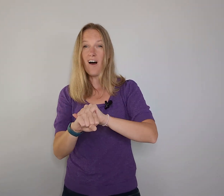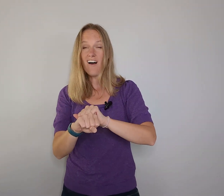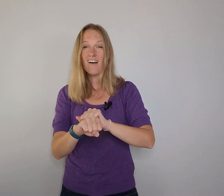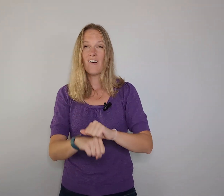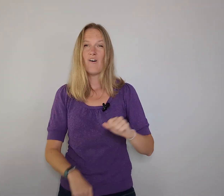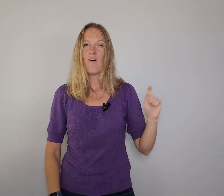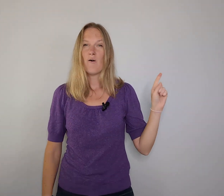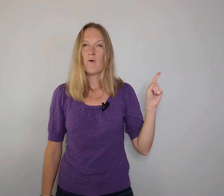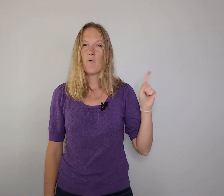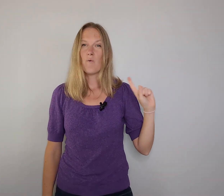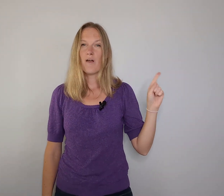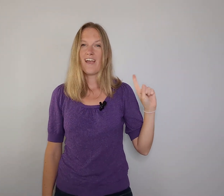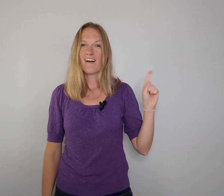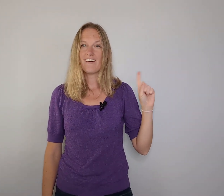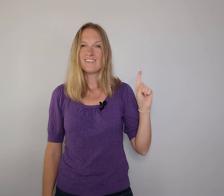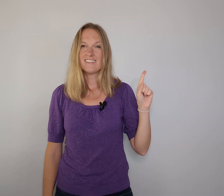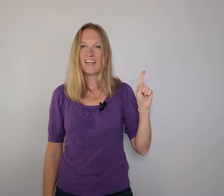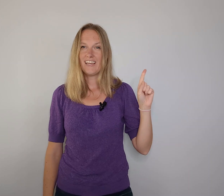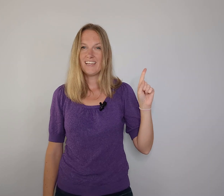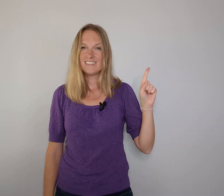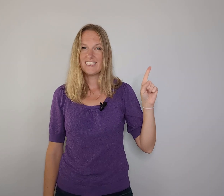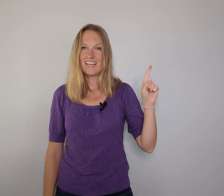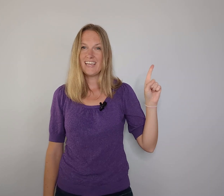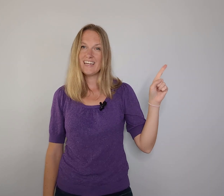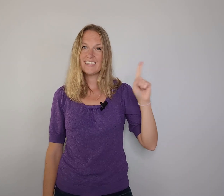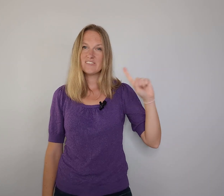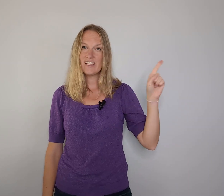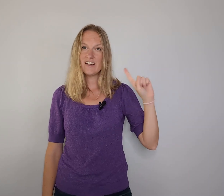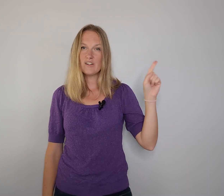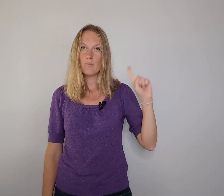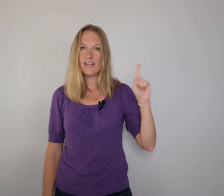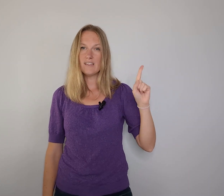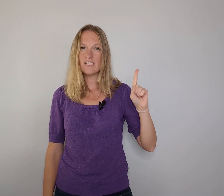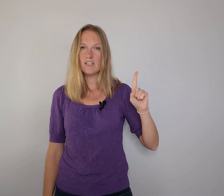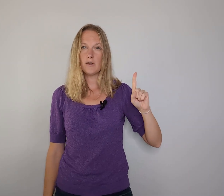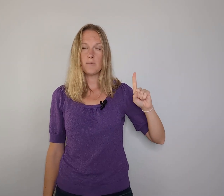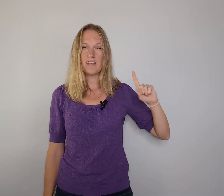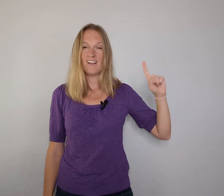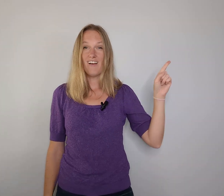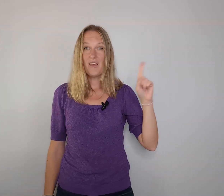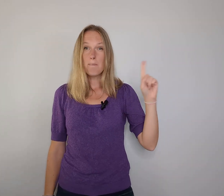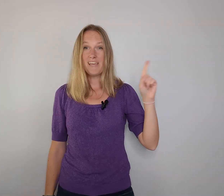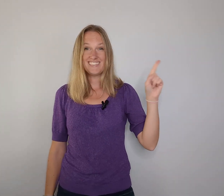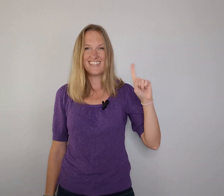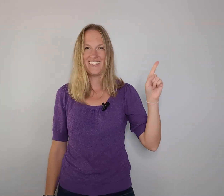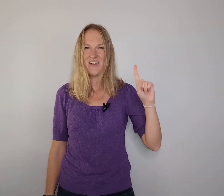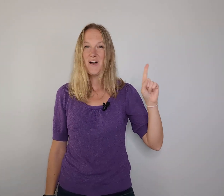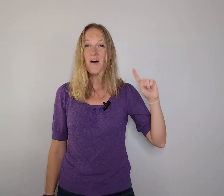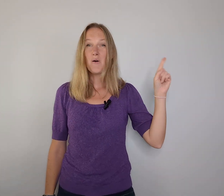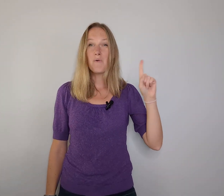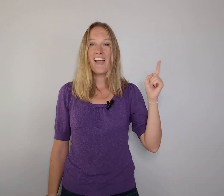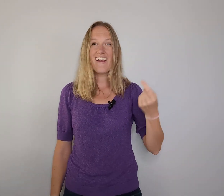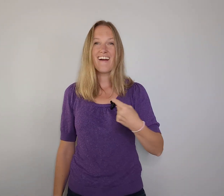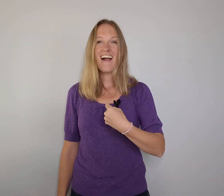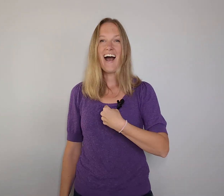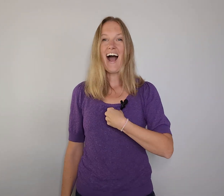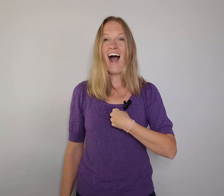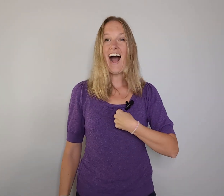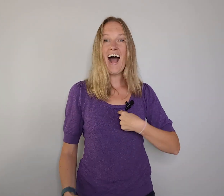rock where. Okay, take that index finger and wiggle it a bit, where